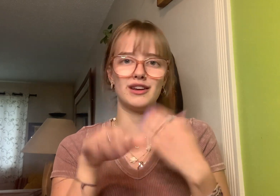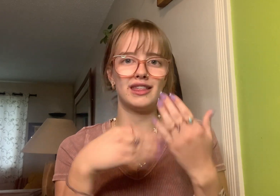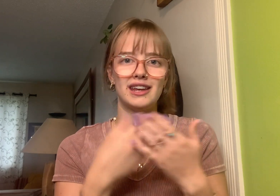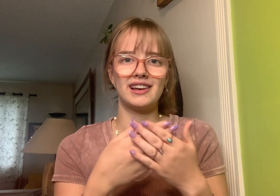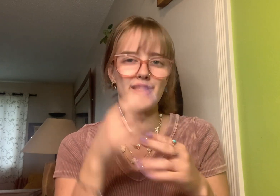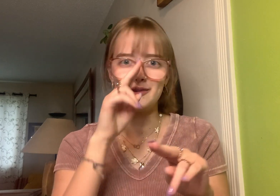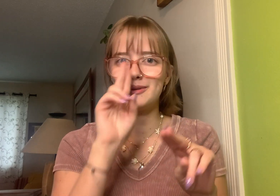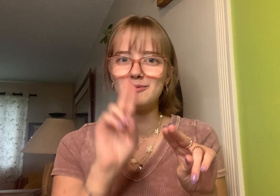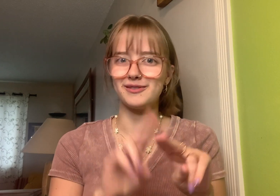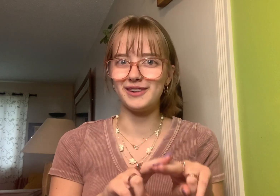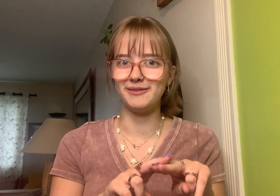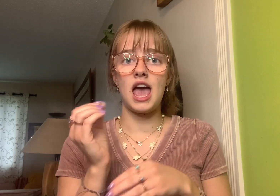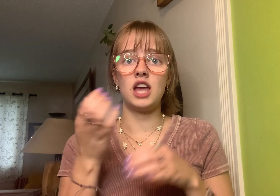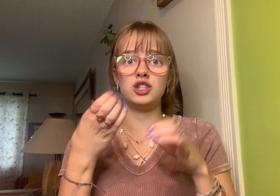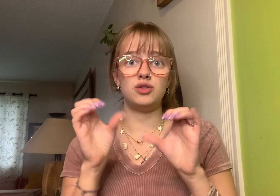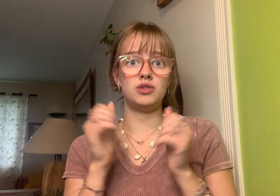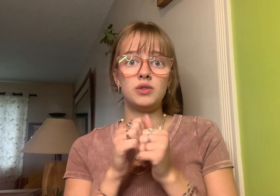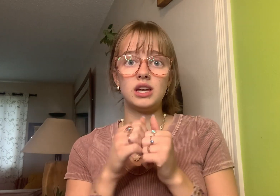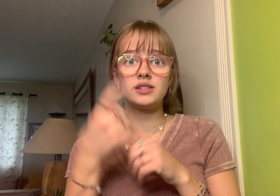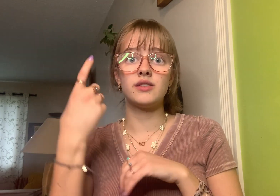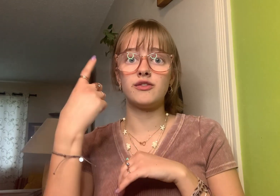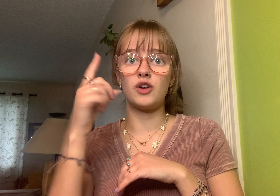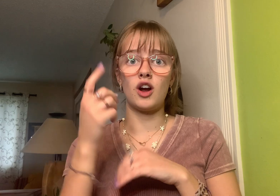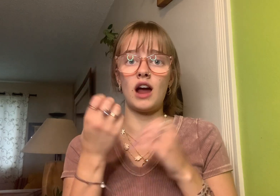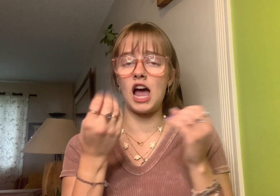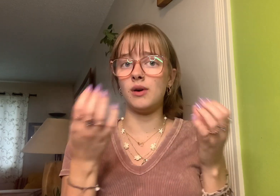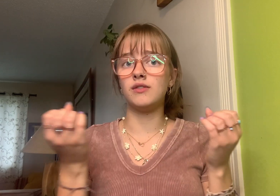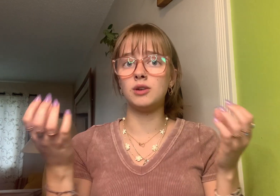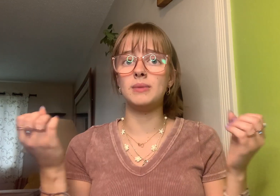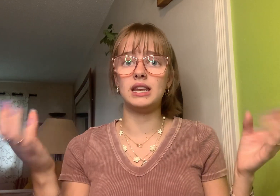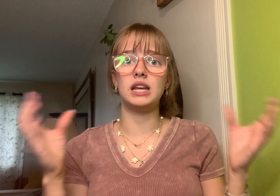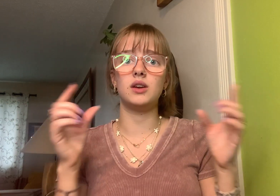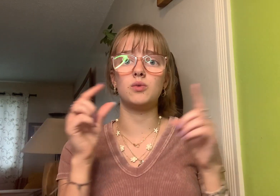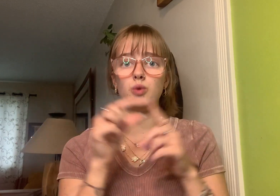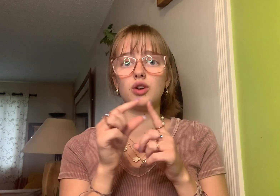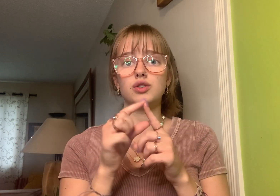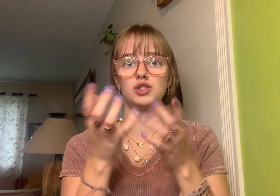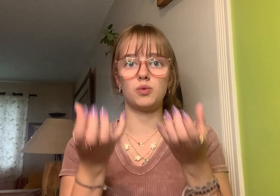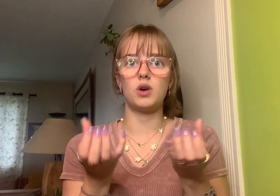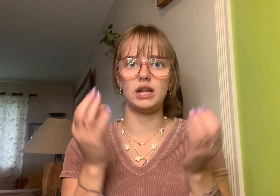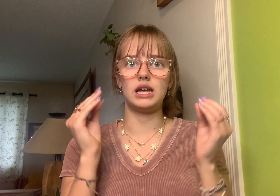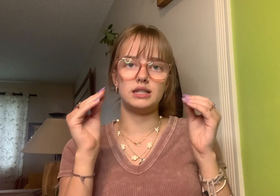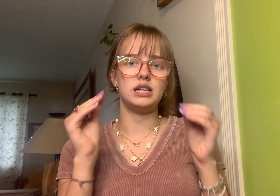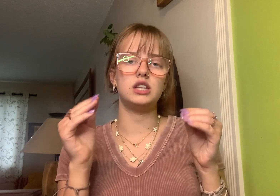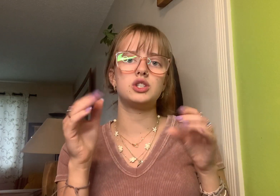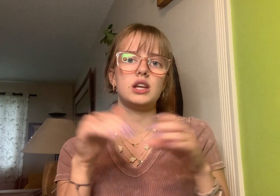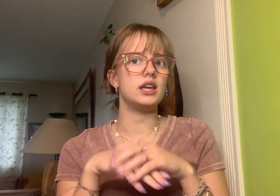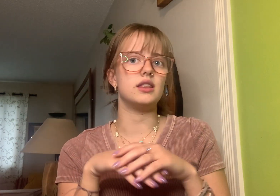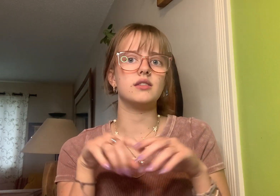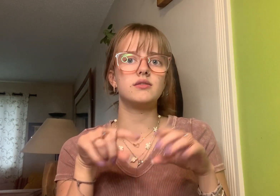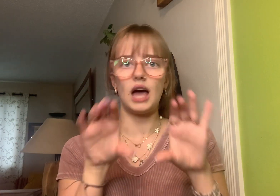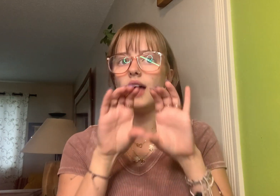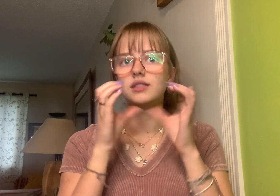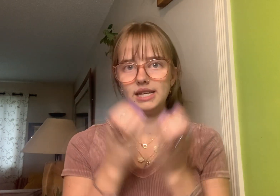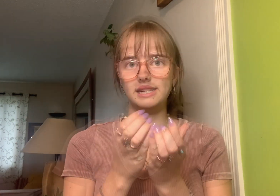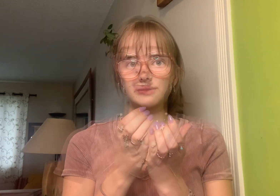everything a little bit more fun. And you do this for however many words you're wanting to teach in that lesson.